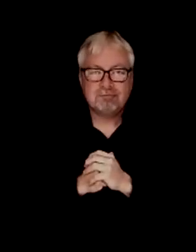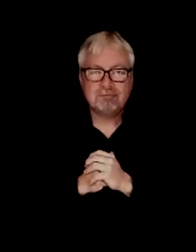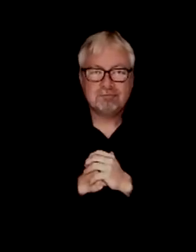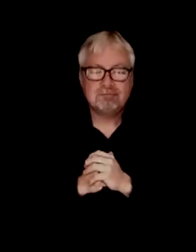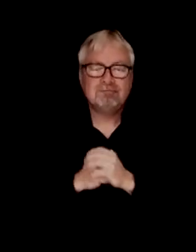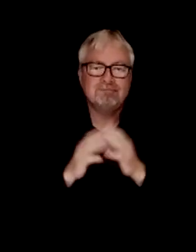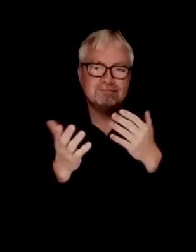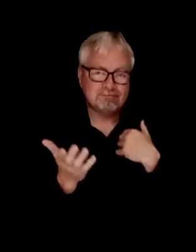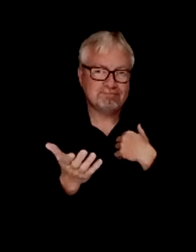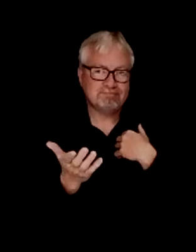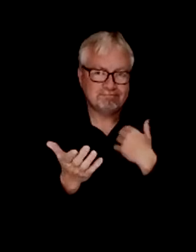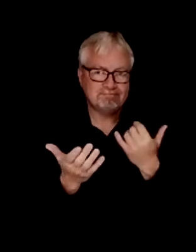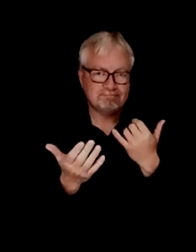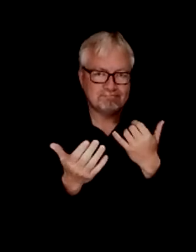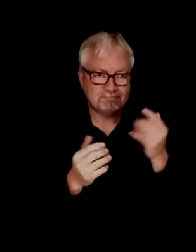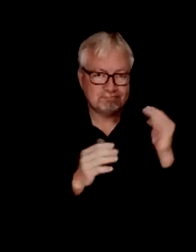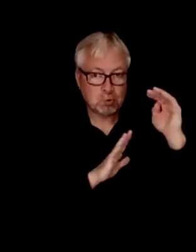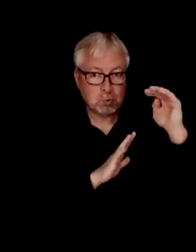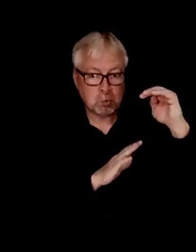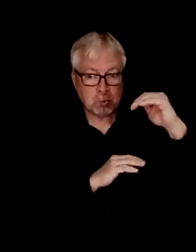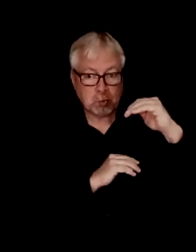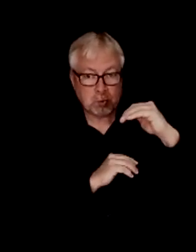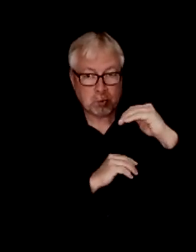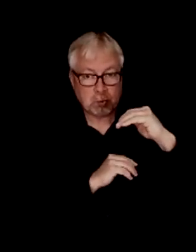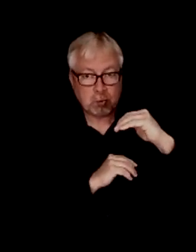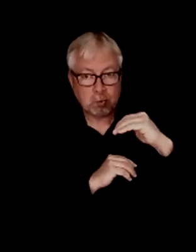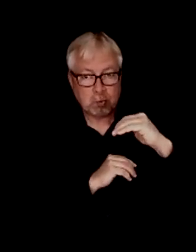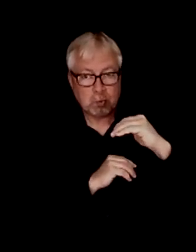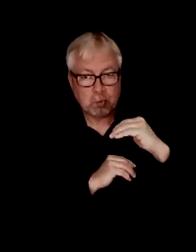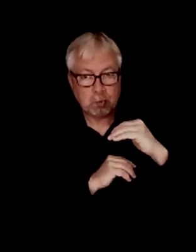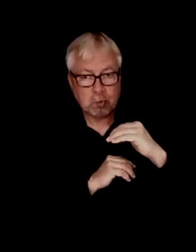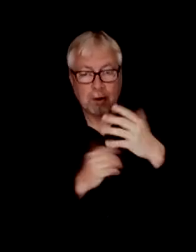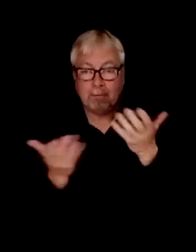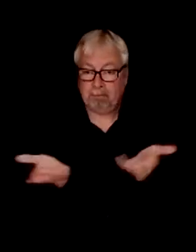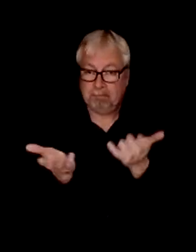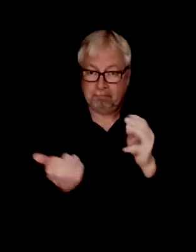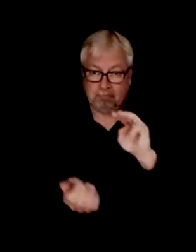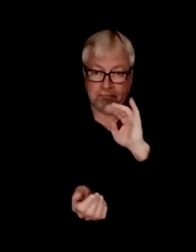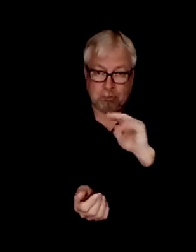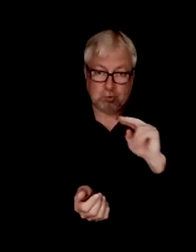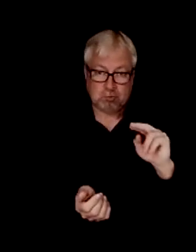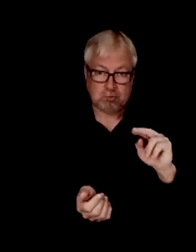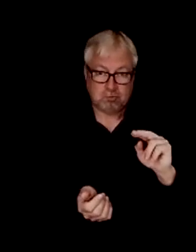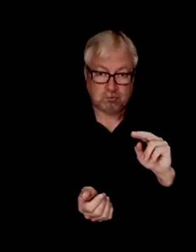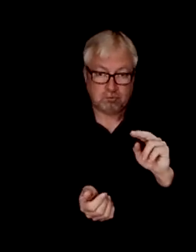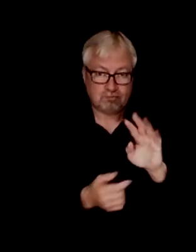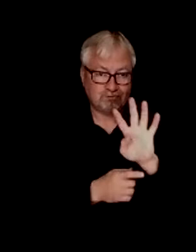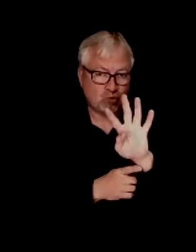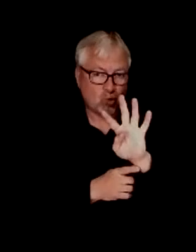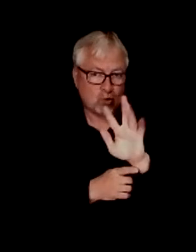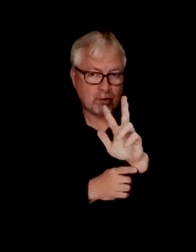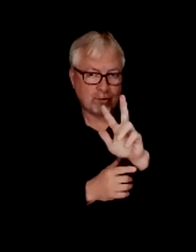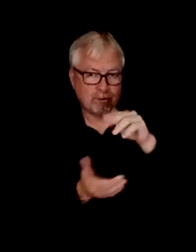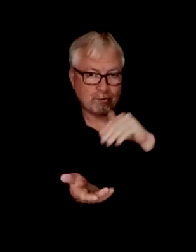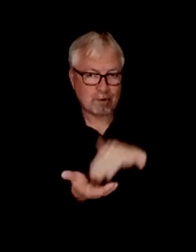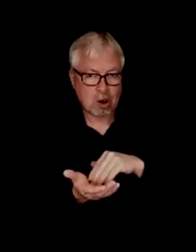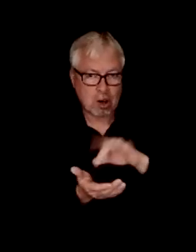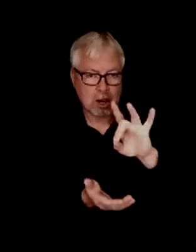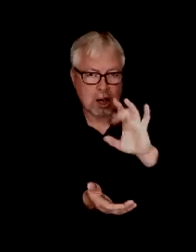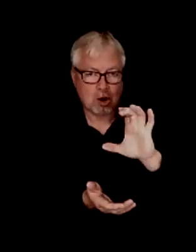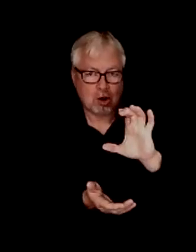further. Here in Minnesota, out of about 43,800 lab test results that we received